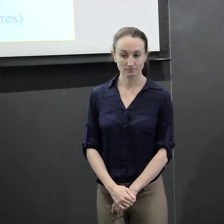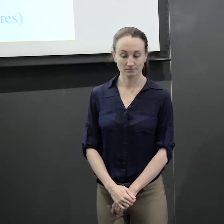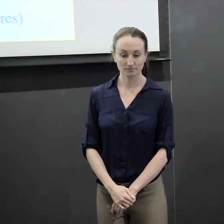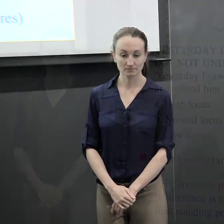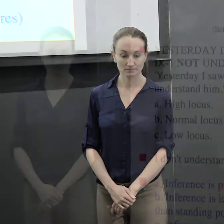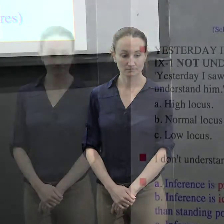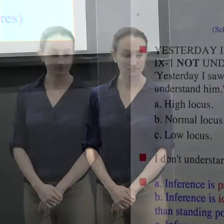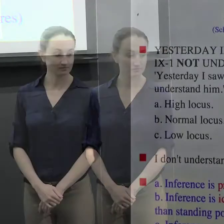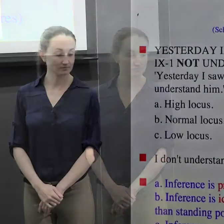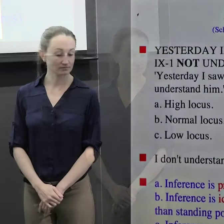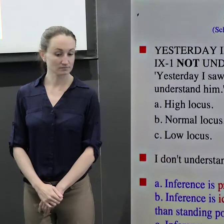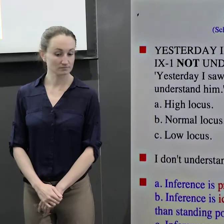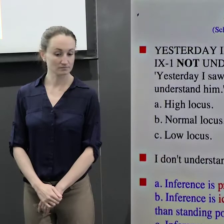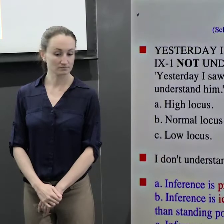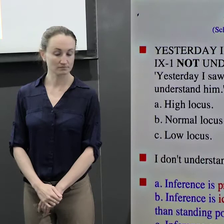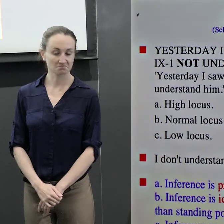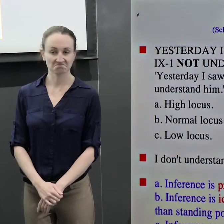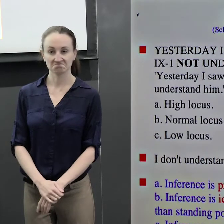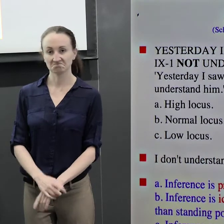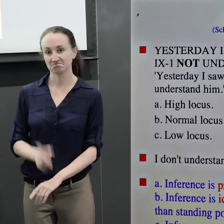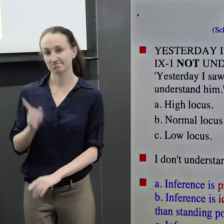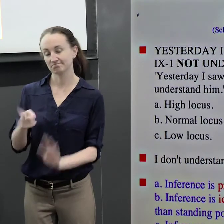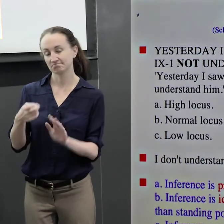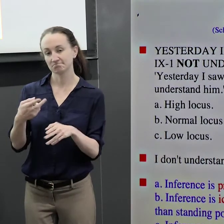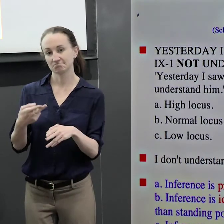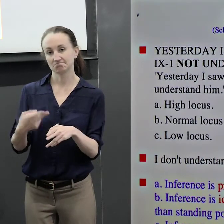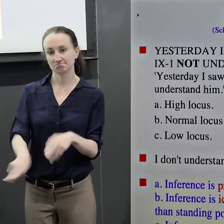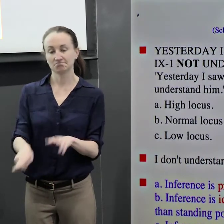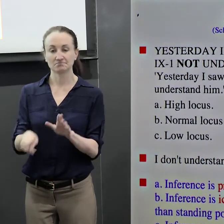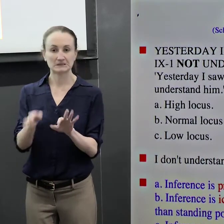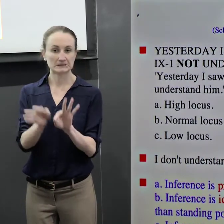to provide a very simple example.